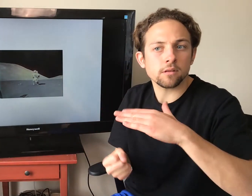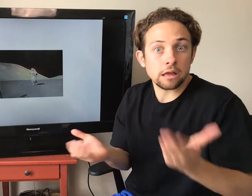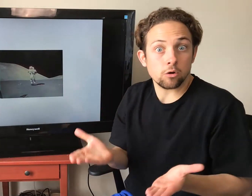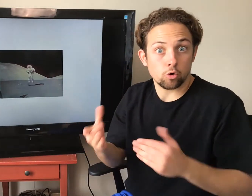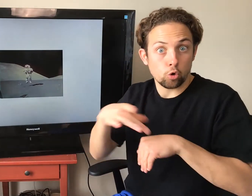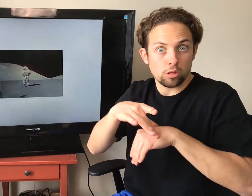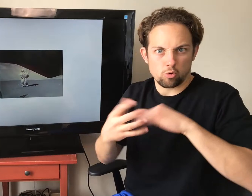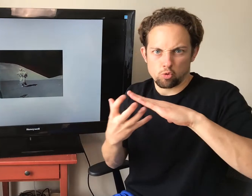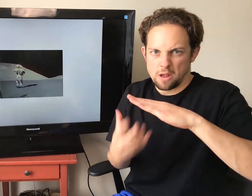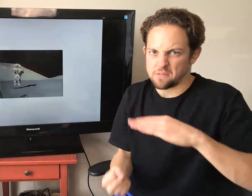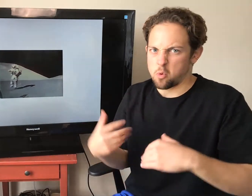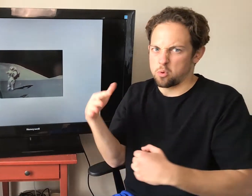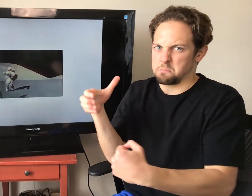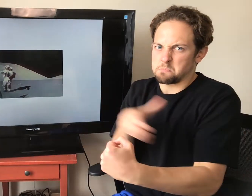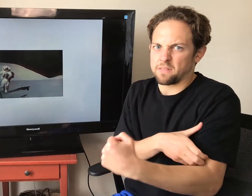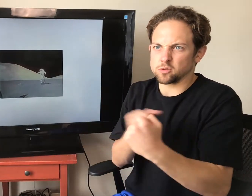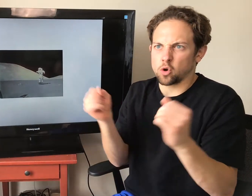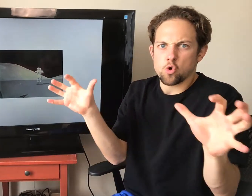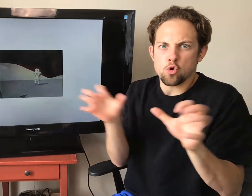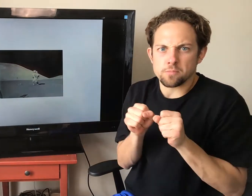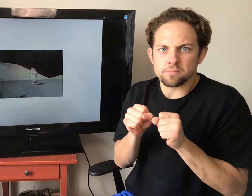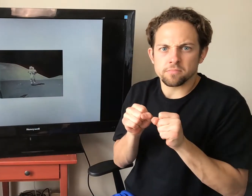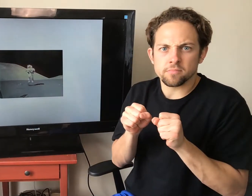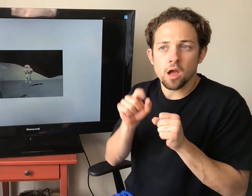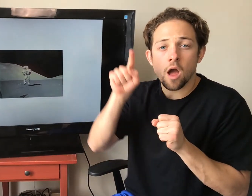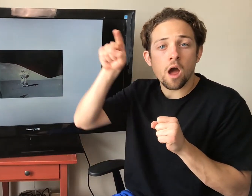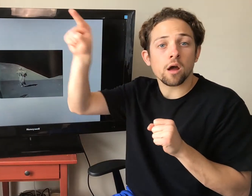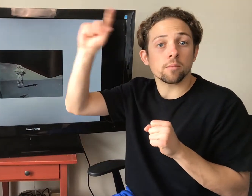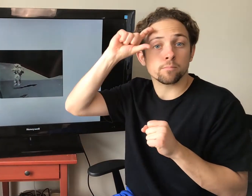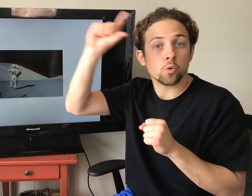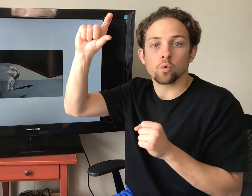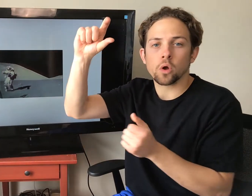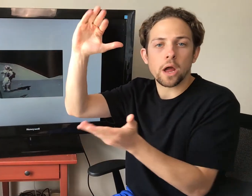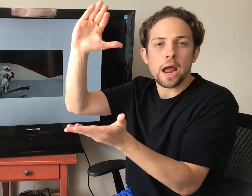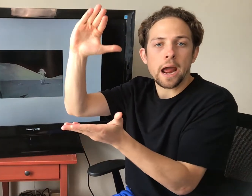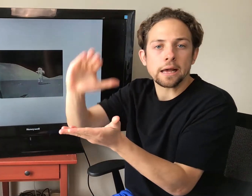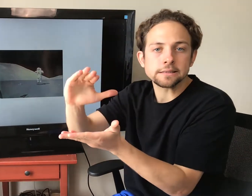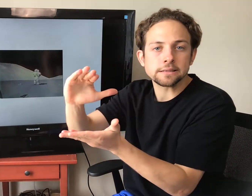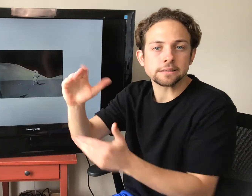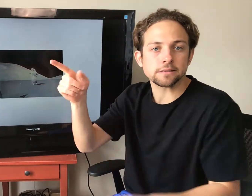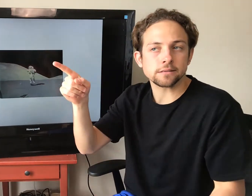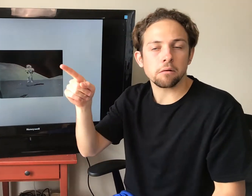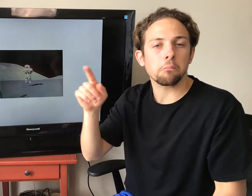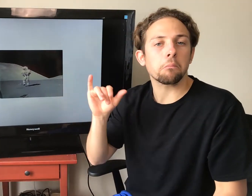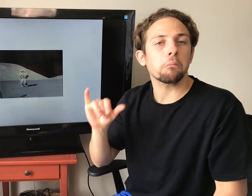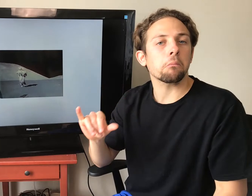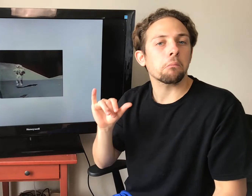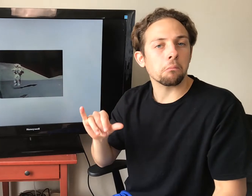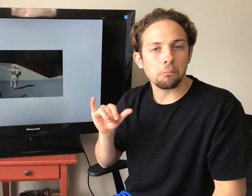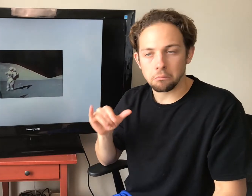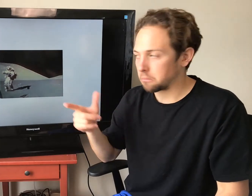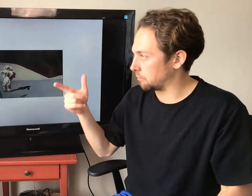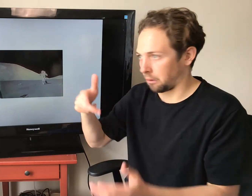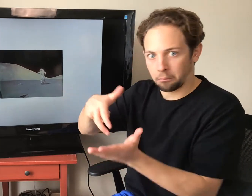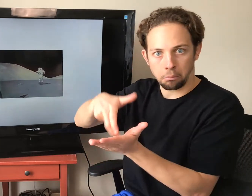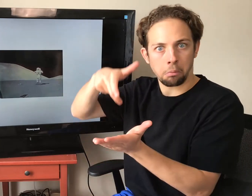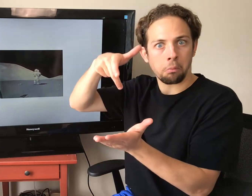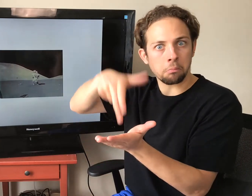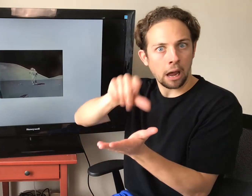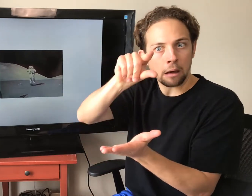Now, the moon has less gravity than here on Earth. The gravity on Earth is very powerful. On the moon, the gravity is a little